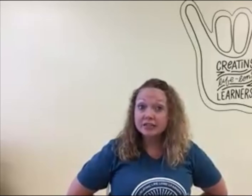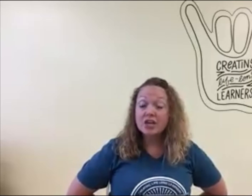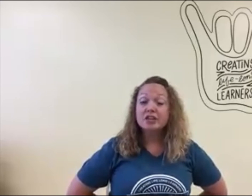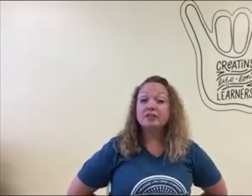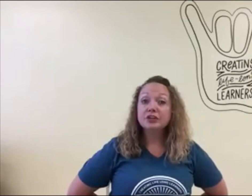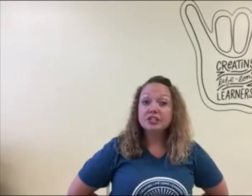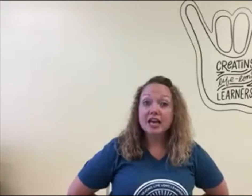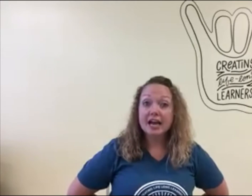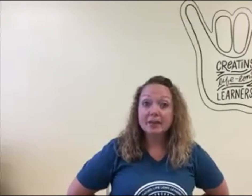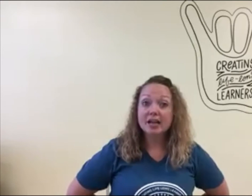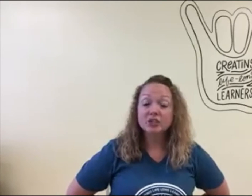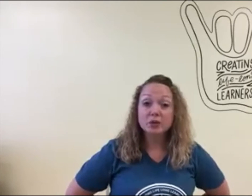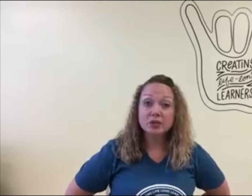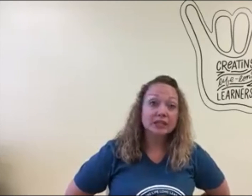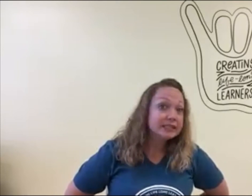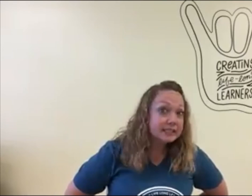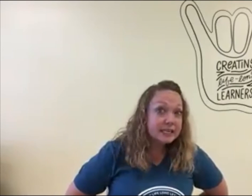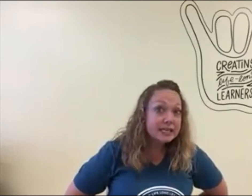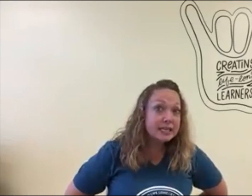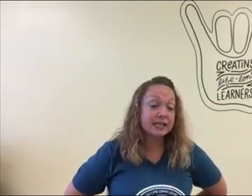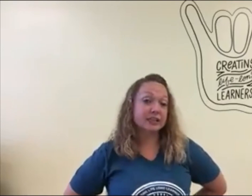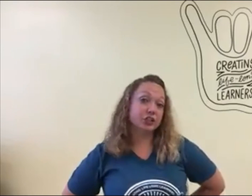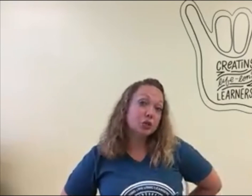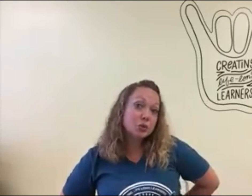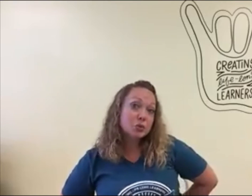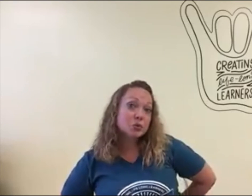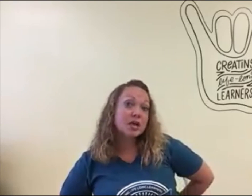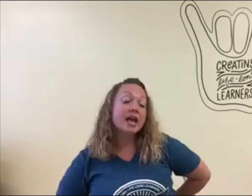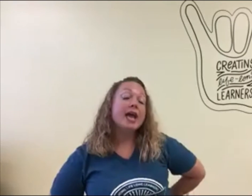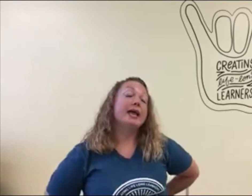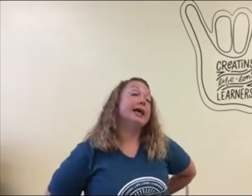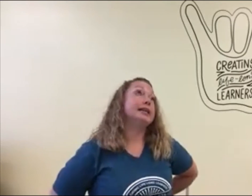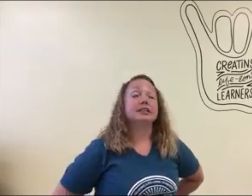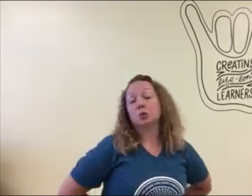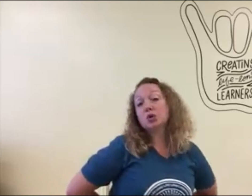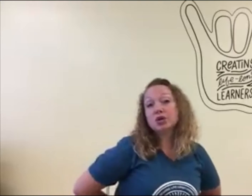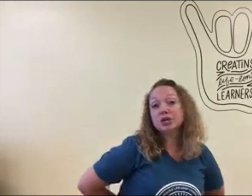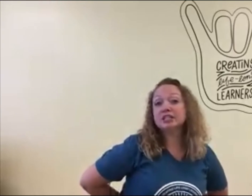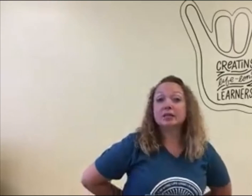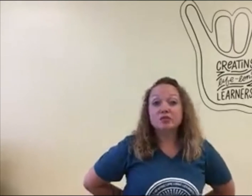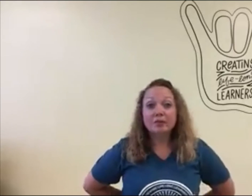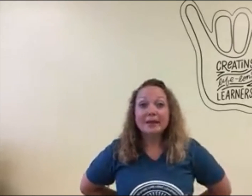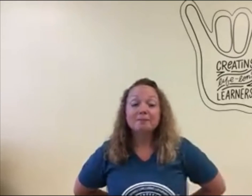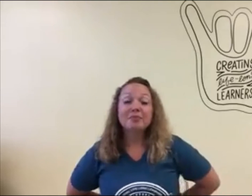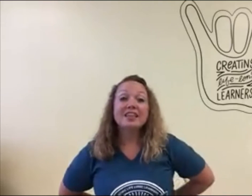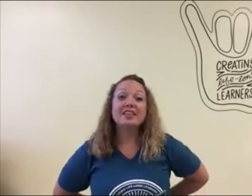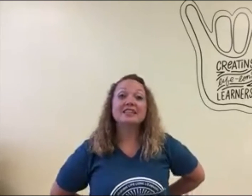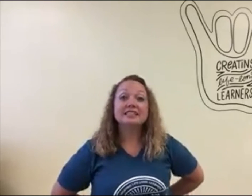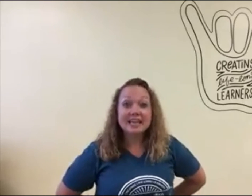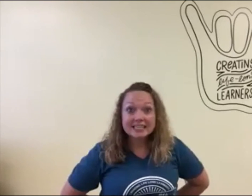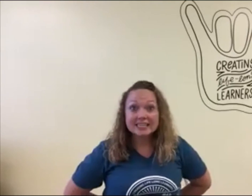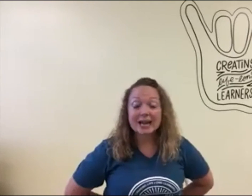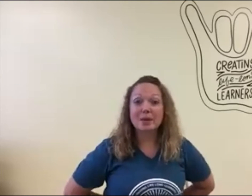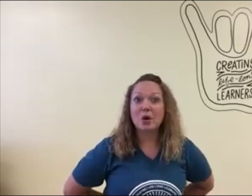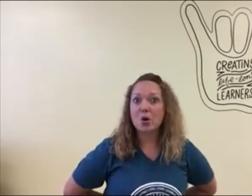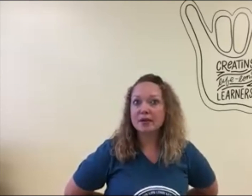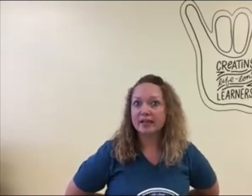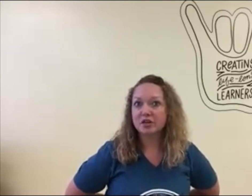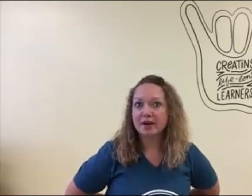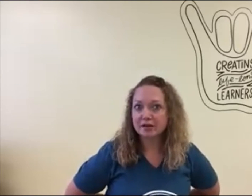the first time I just want you to listen and get the tune and get the words and the movement. And then the second time I'm hoping that your parents